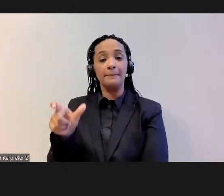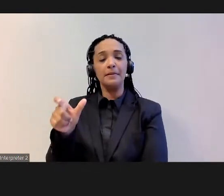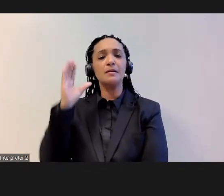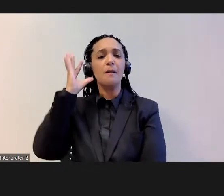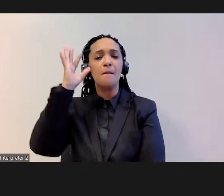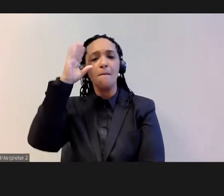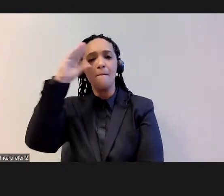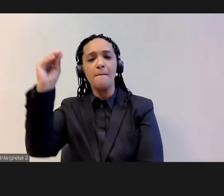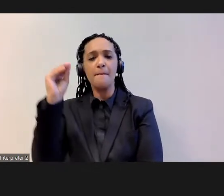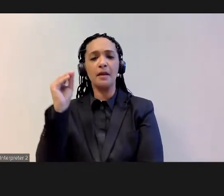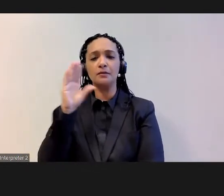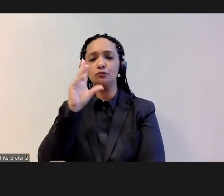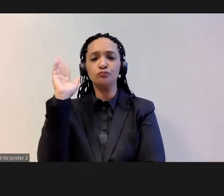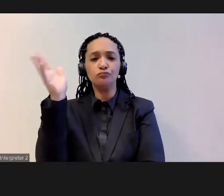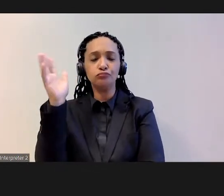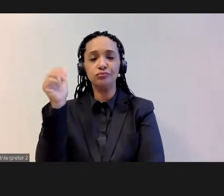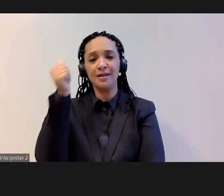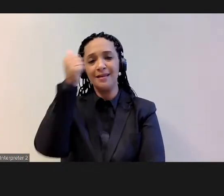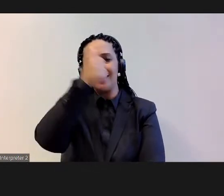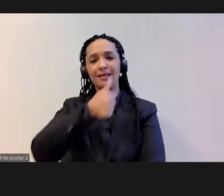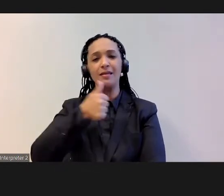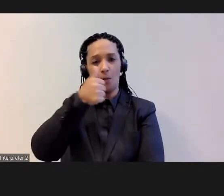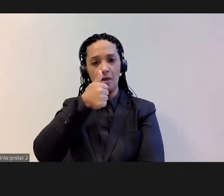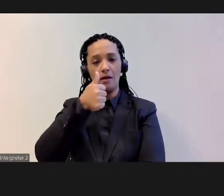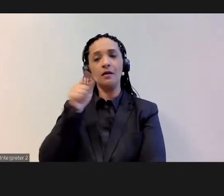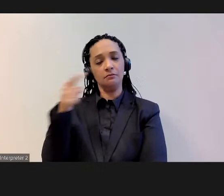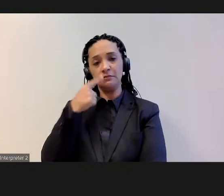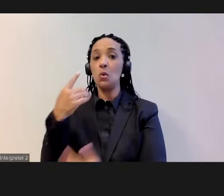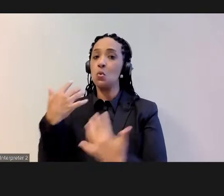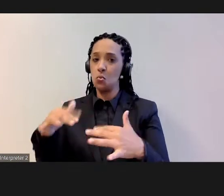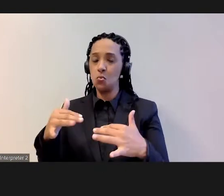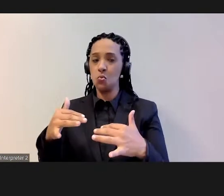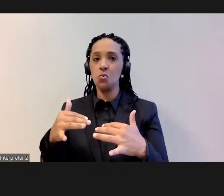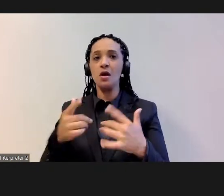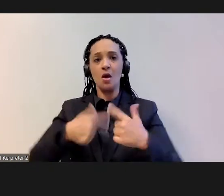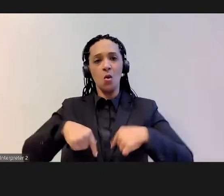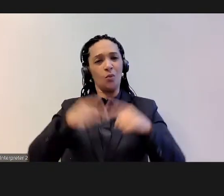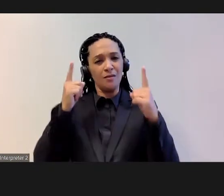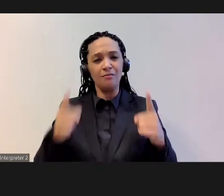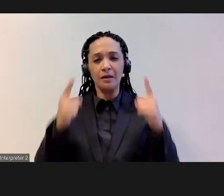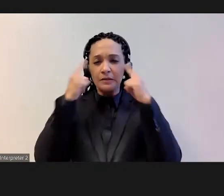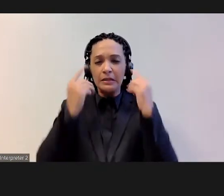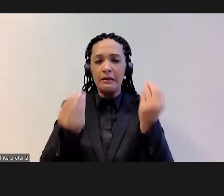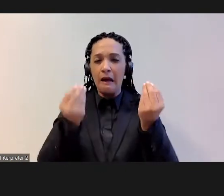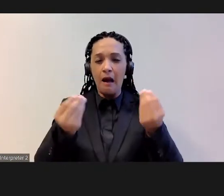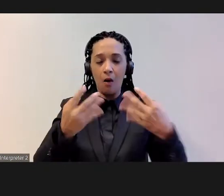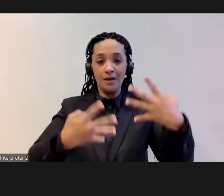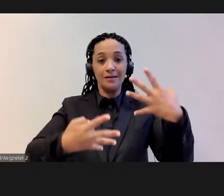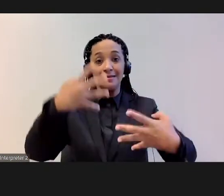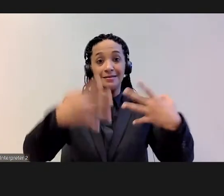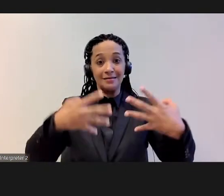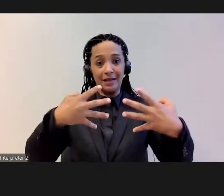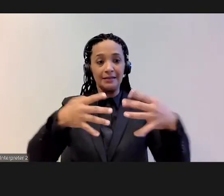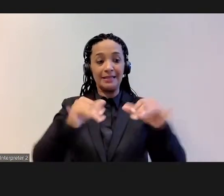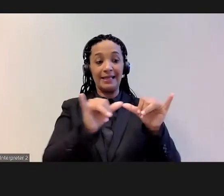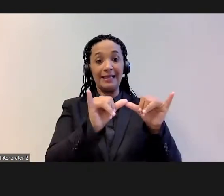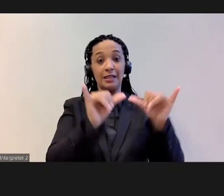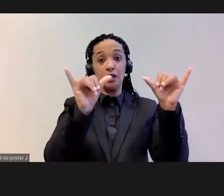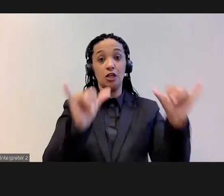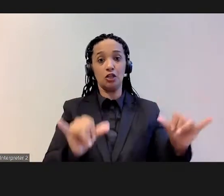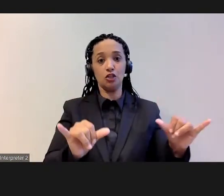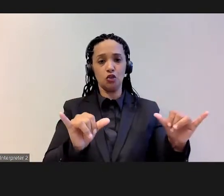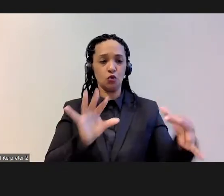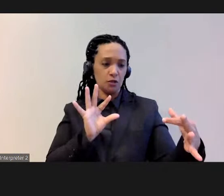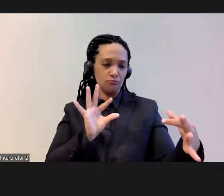institutionalization is absolutely key. And we have noted that sometimes we need to work with not just the National